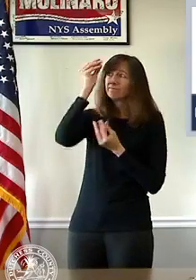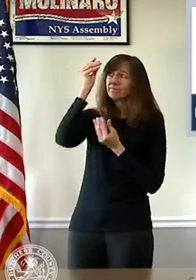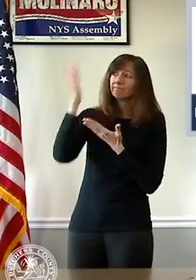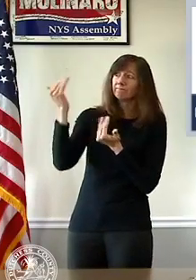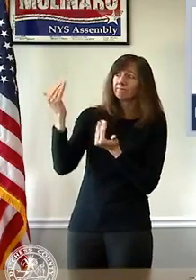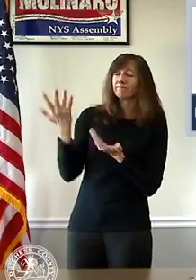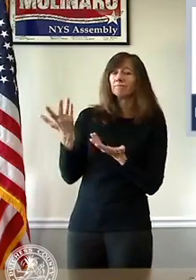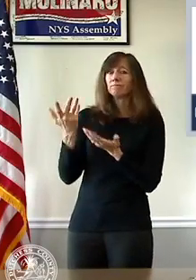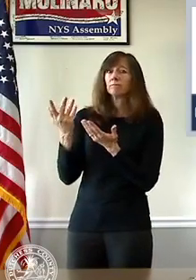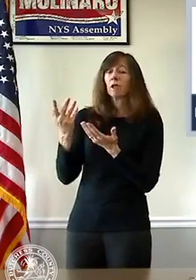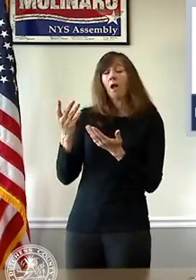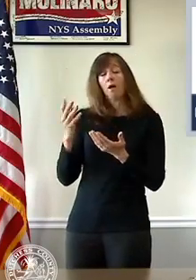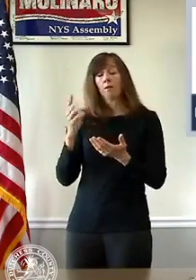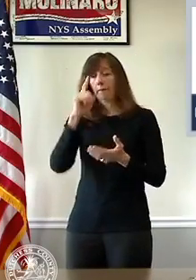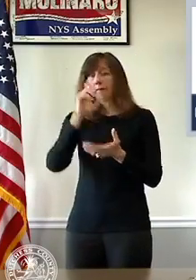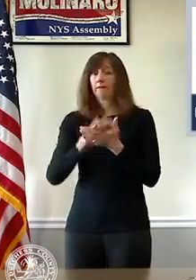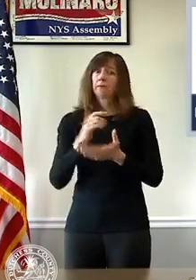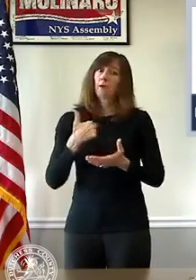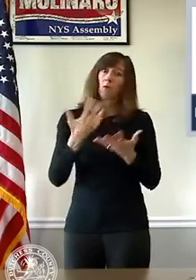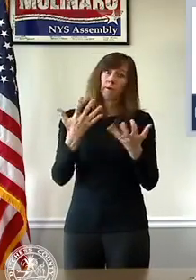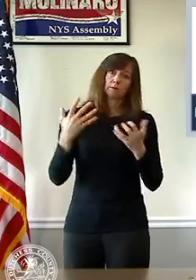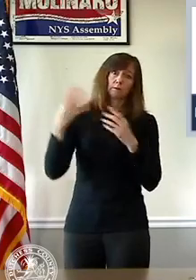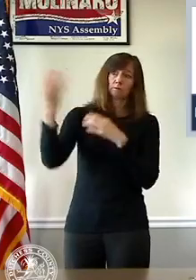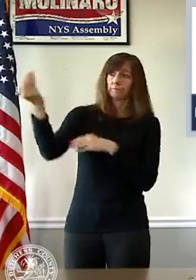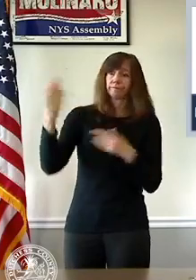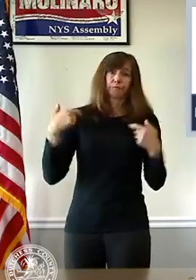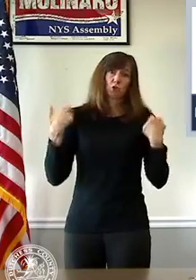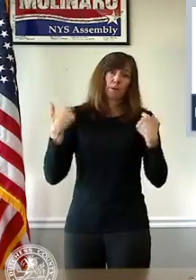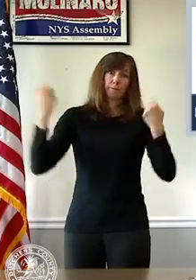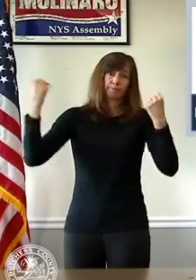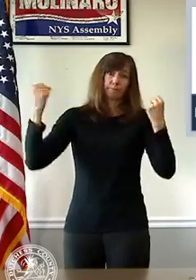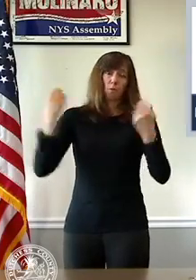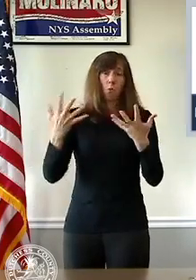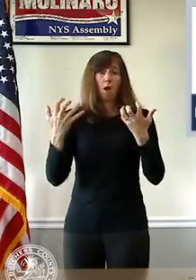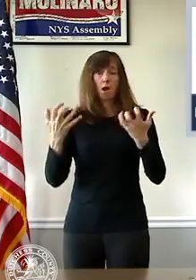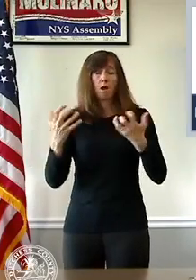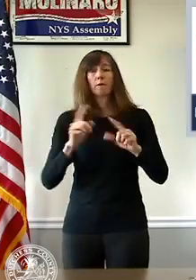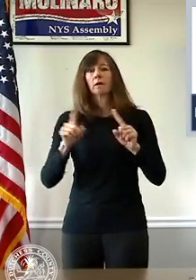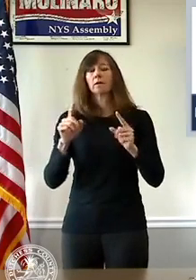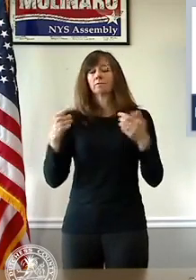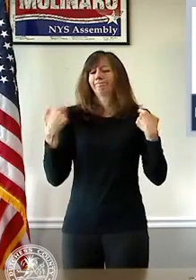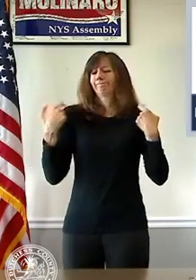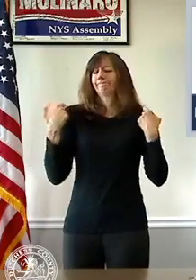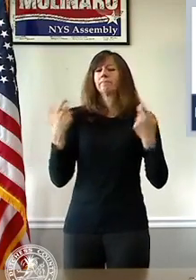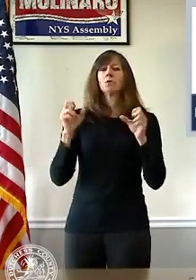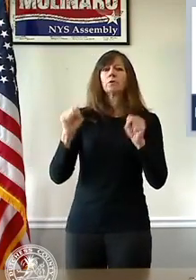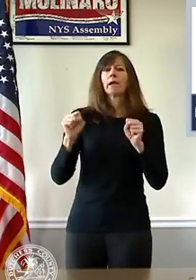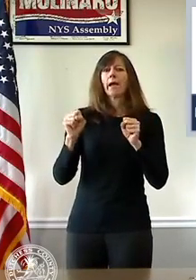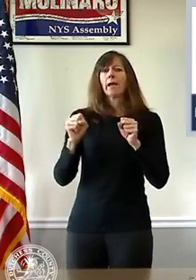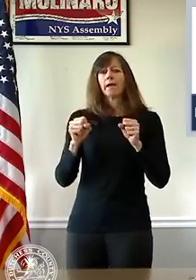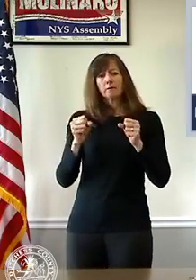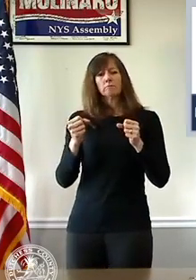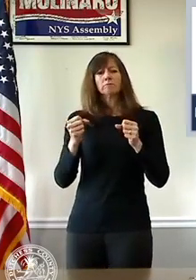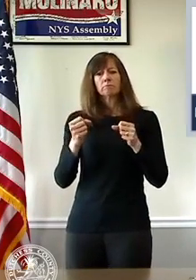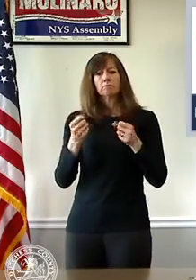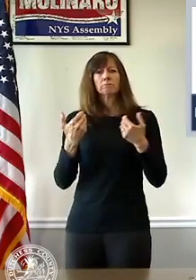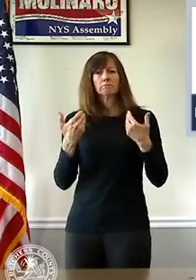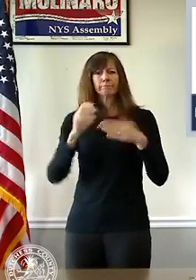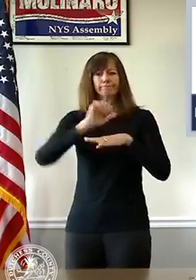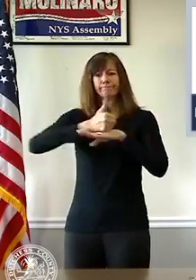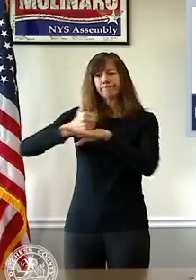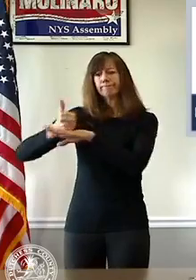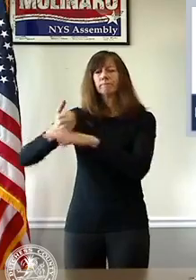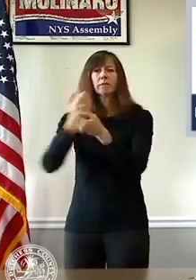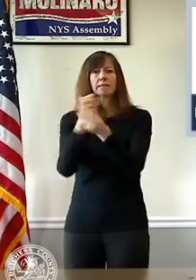me, I'd like to get to mine. Gyms are certainly something that can be managed safely with capacity, perhaps